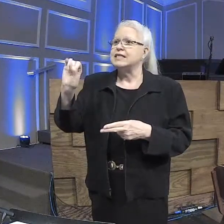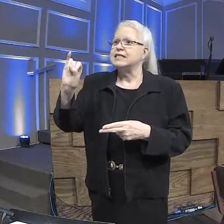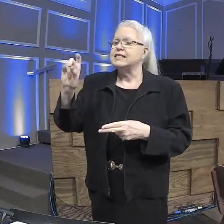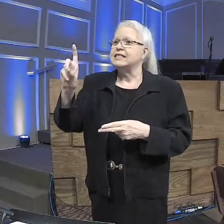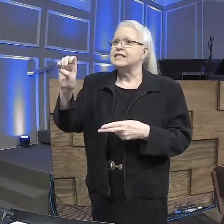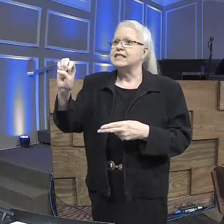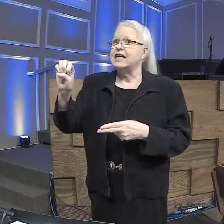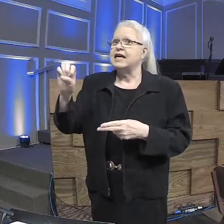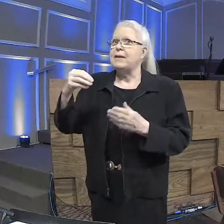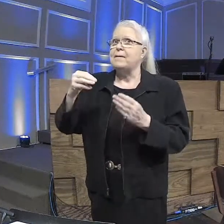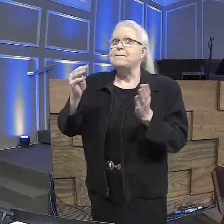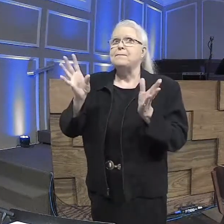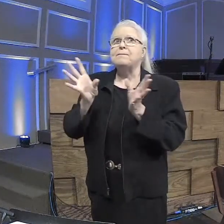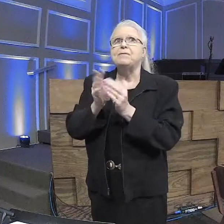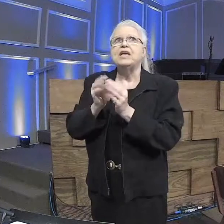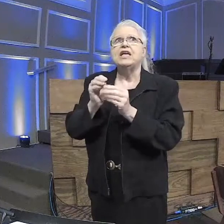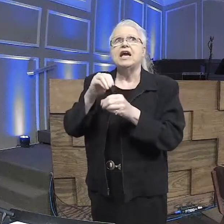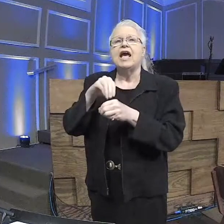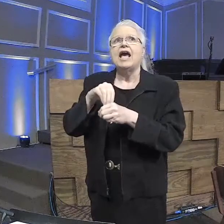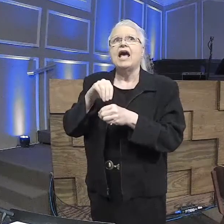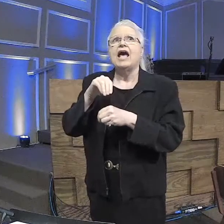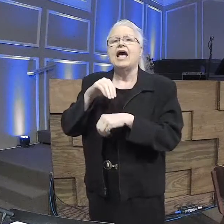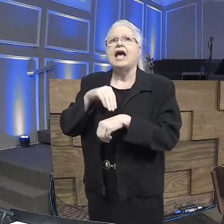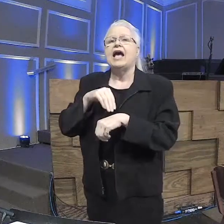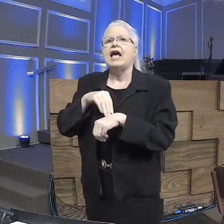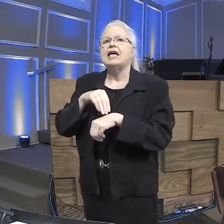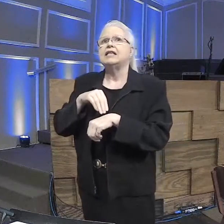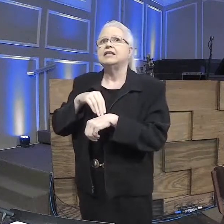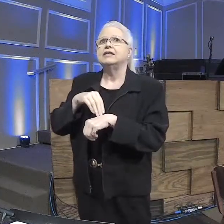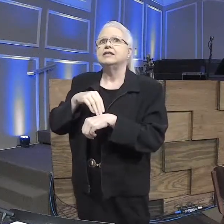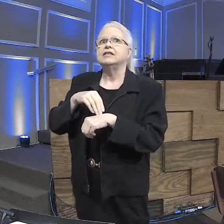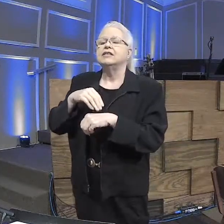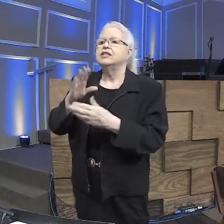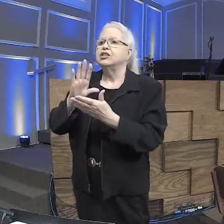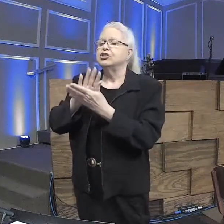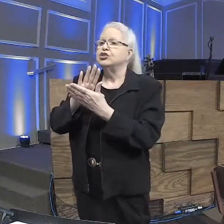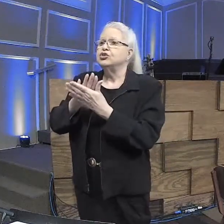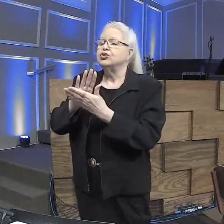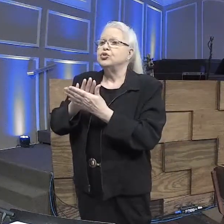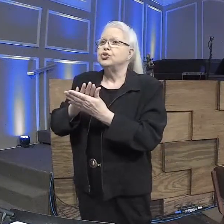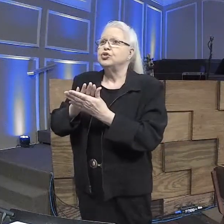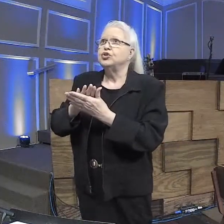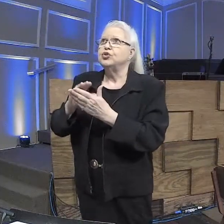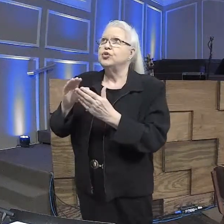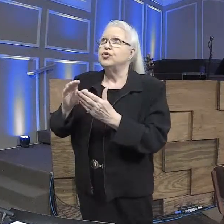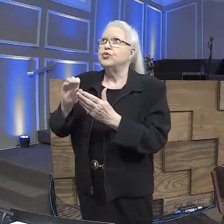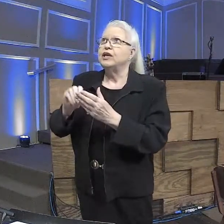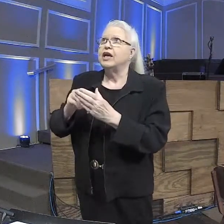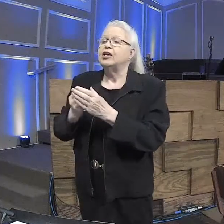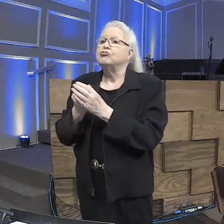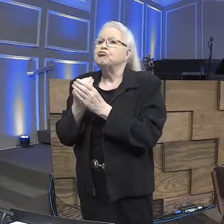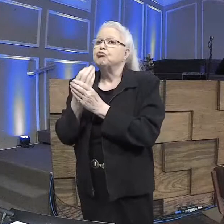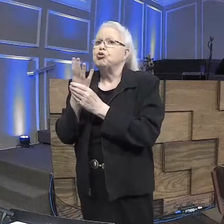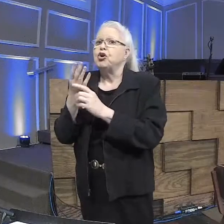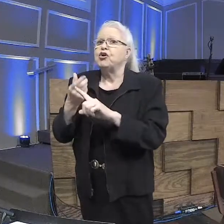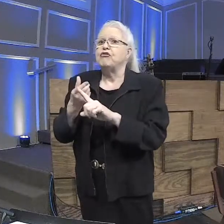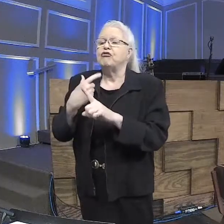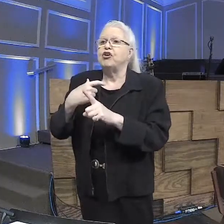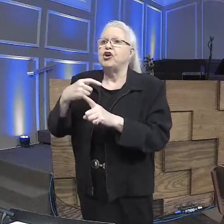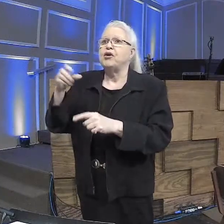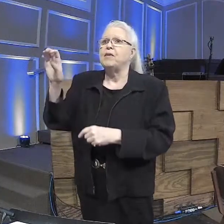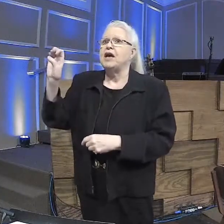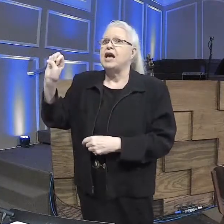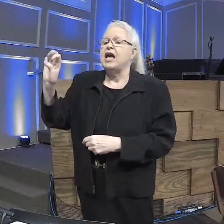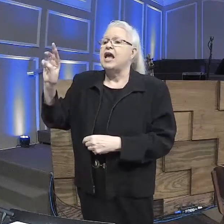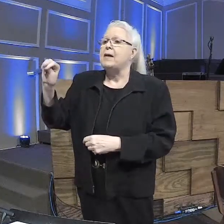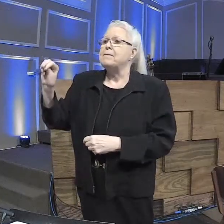We were a mission off Emmanuel Baptist Church in Overland Park. And so we did receive a unanimous vote, and we